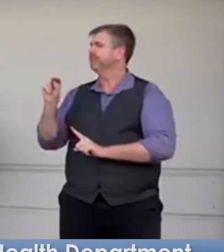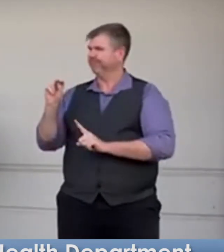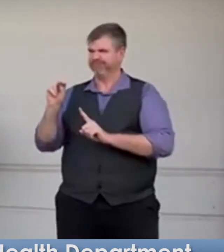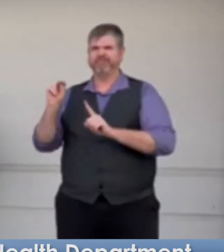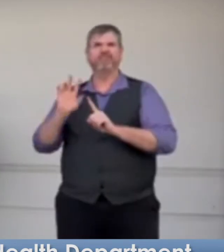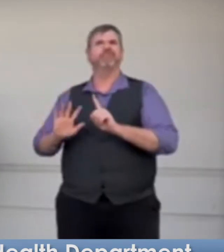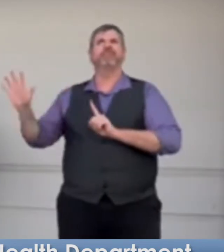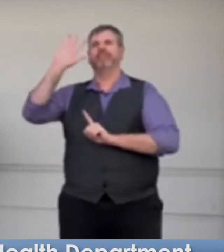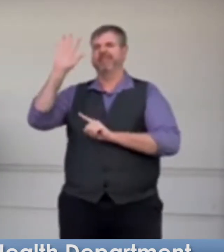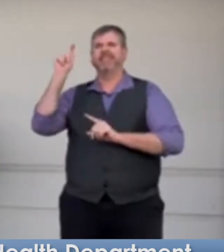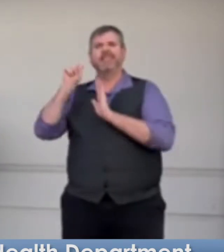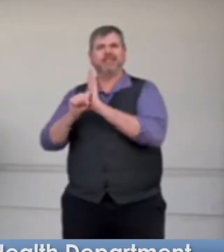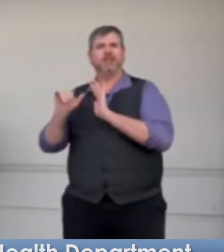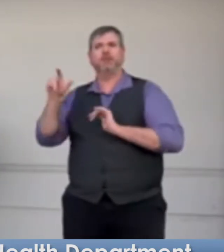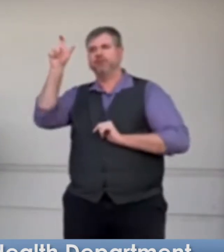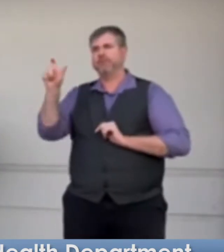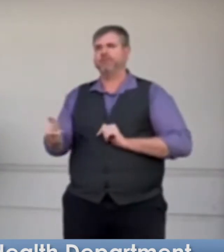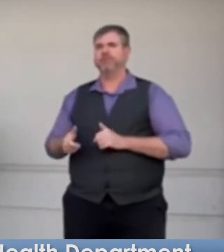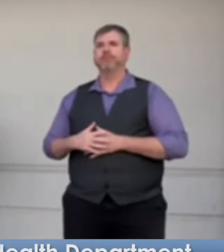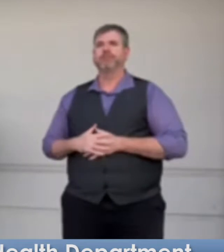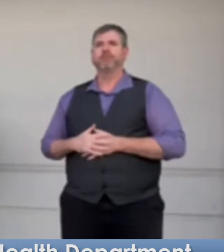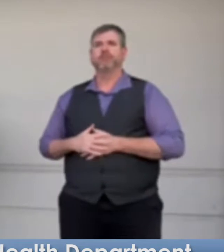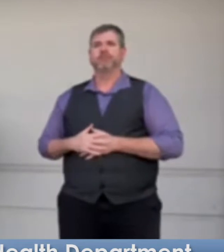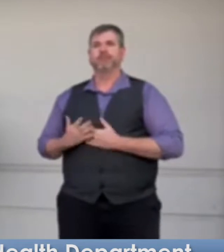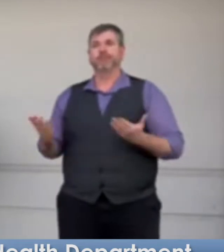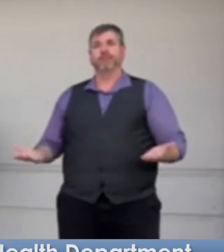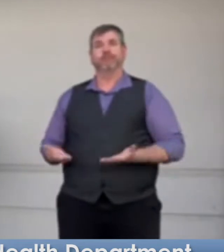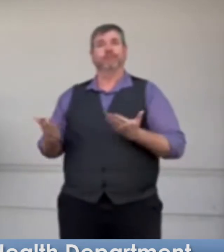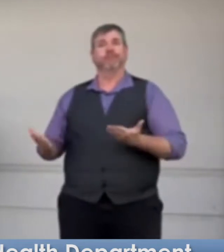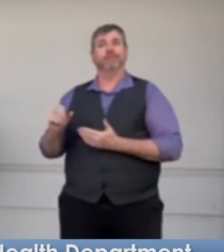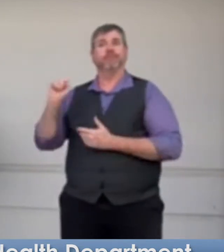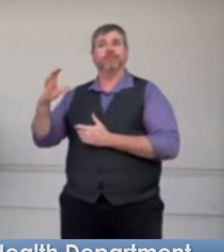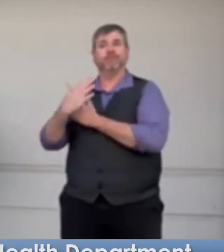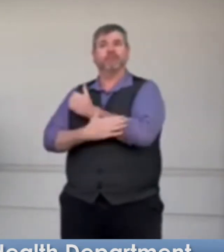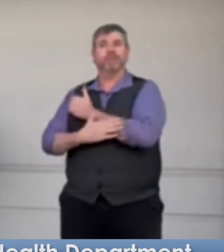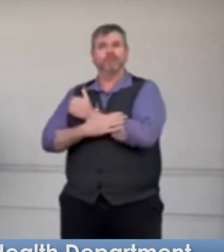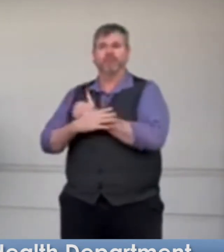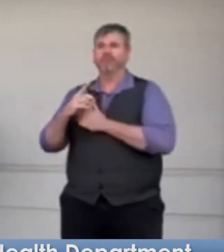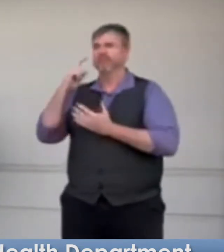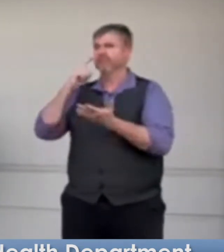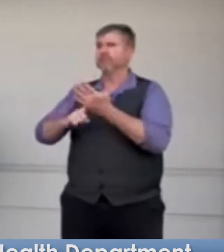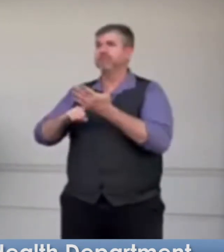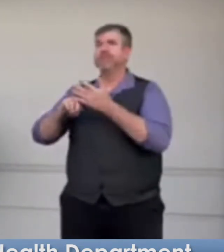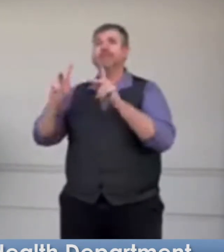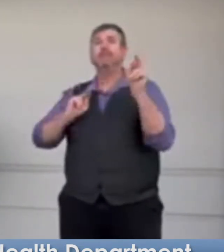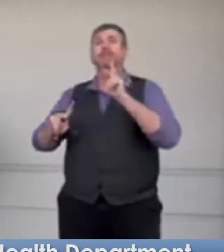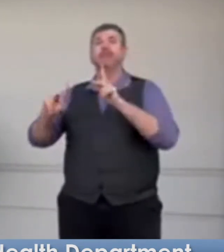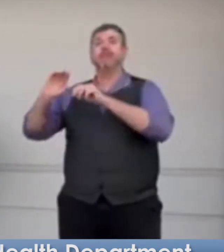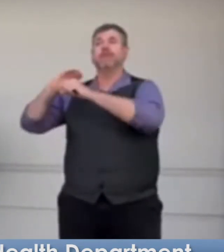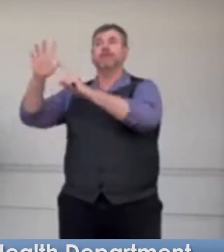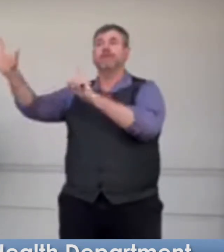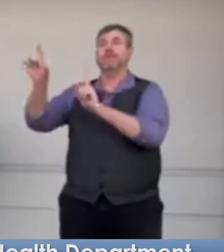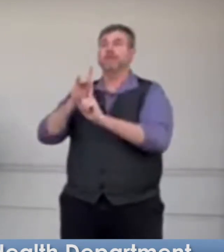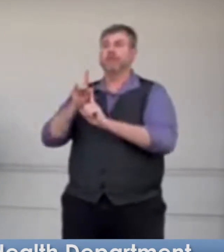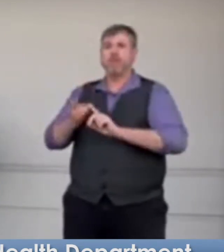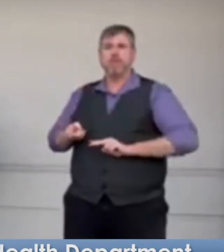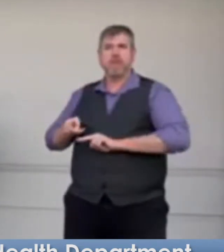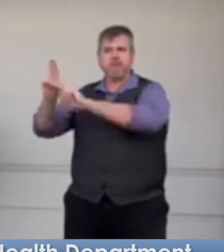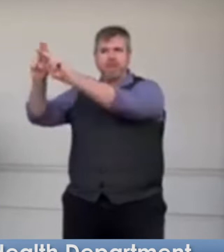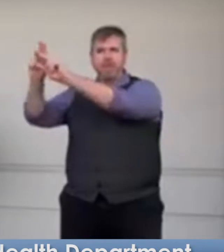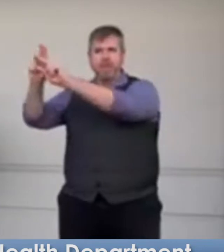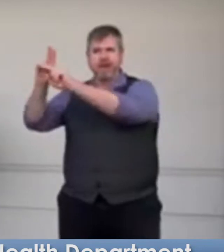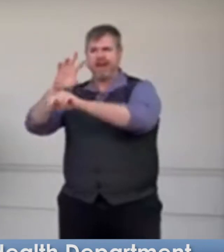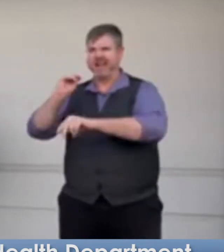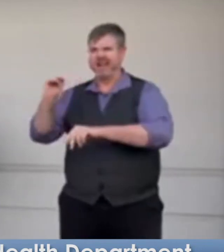a significant and rapid uptick in cases. So it's not just the number of cases, it's about how fast this